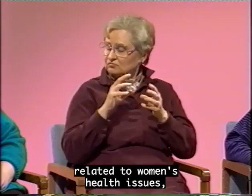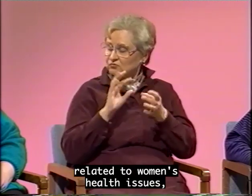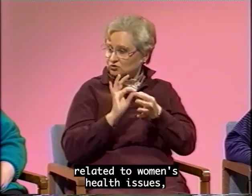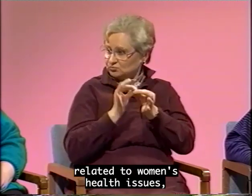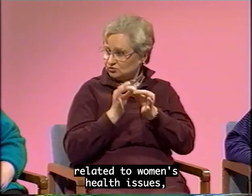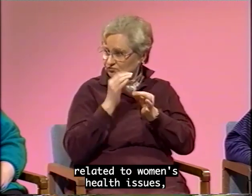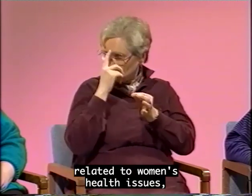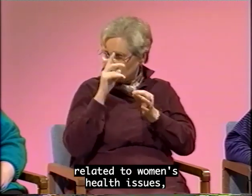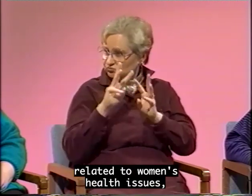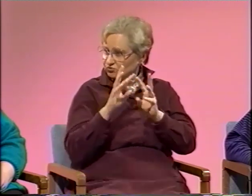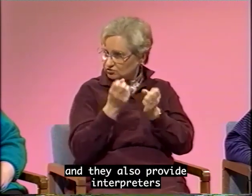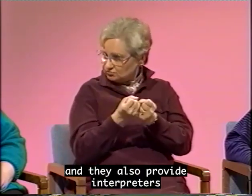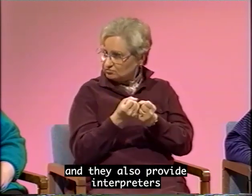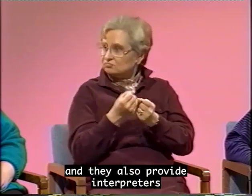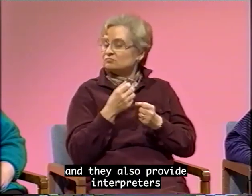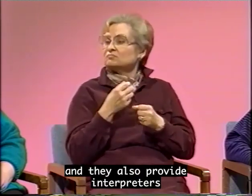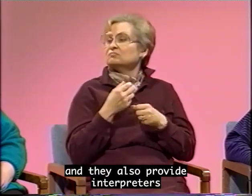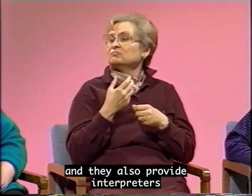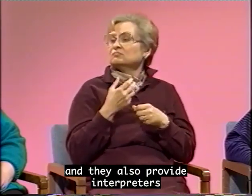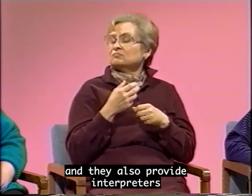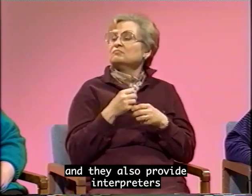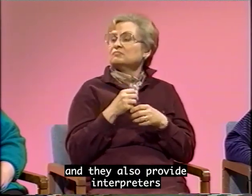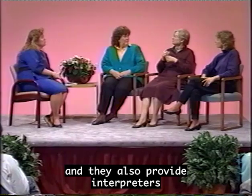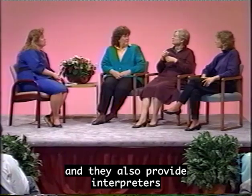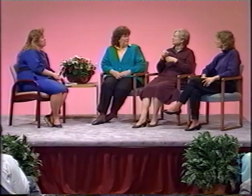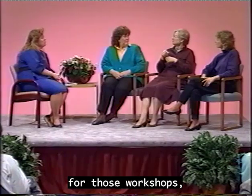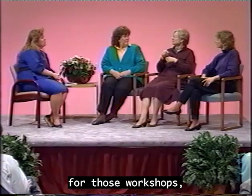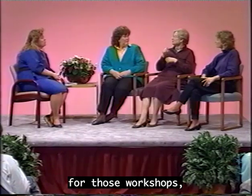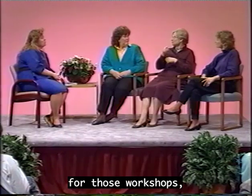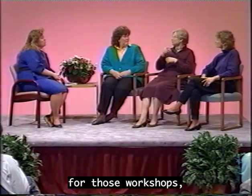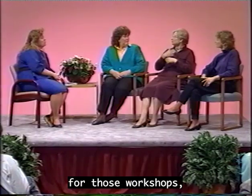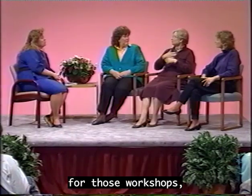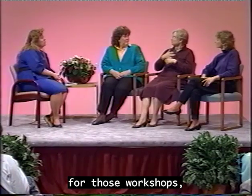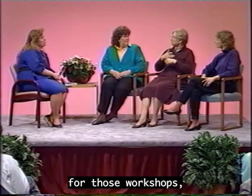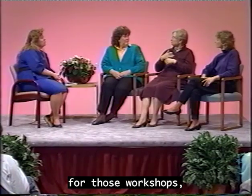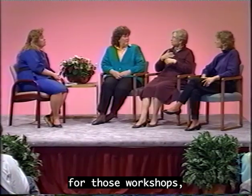health issues. And they also provide interpreters for those workshops.